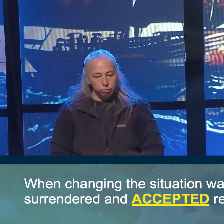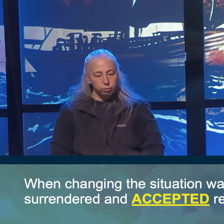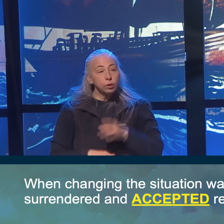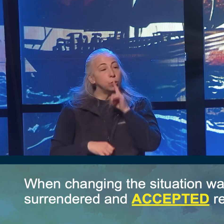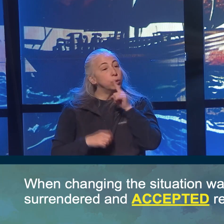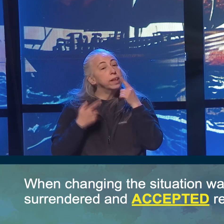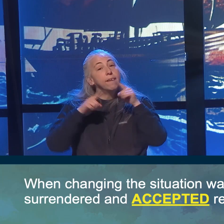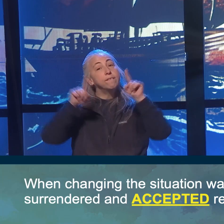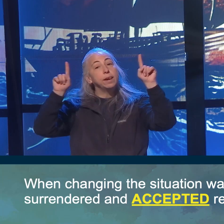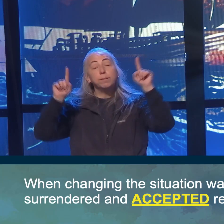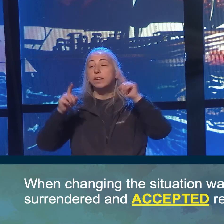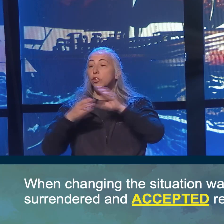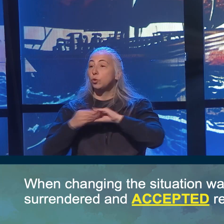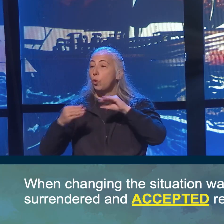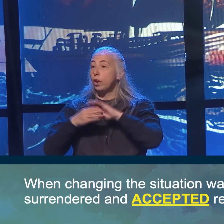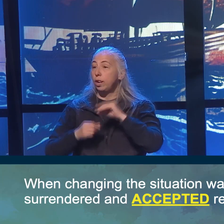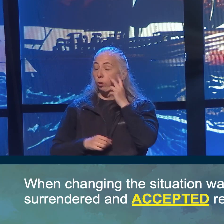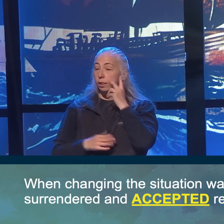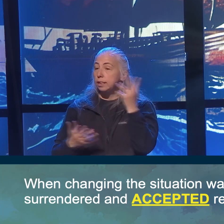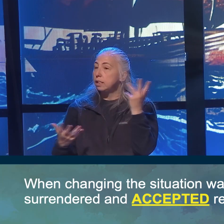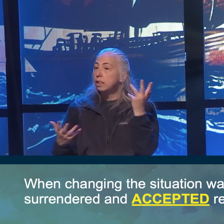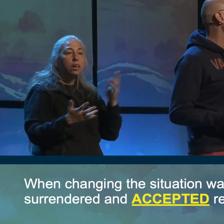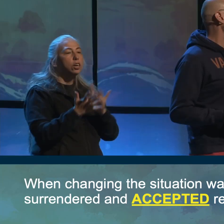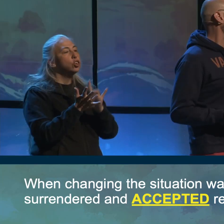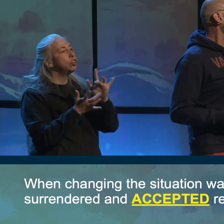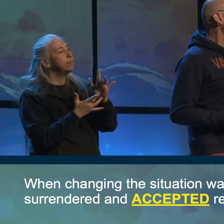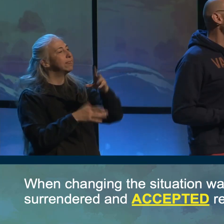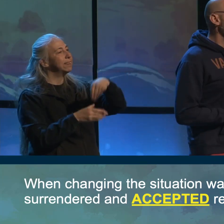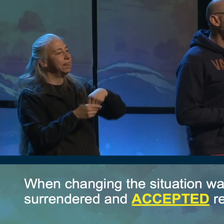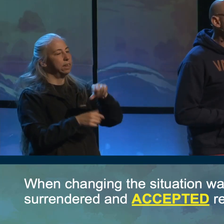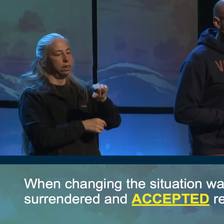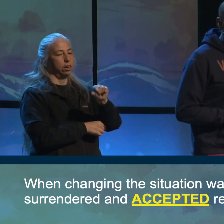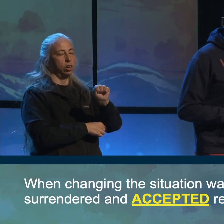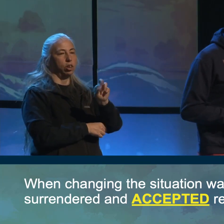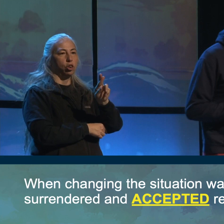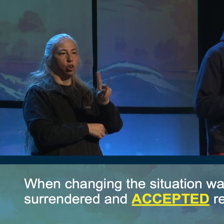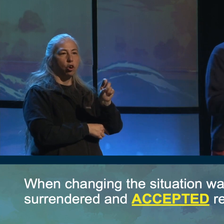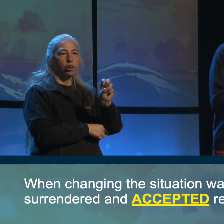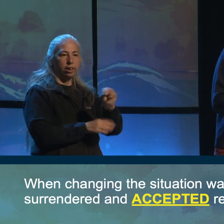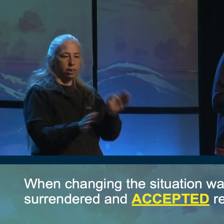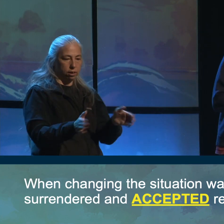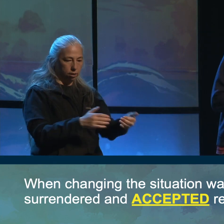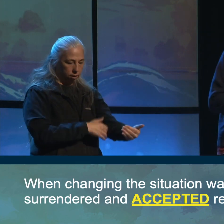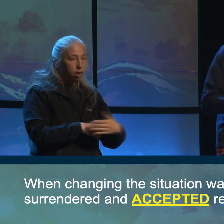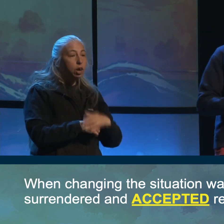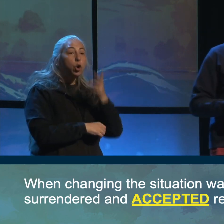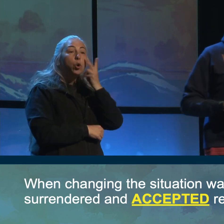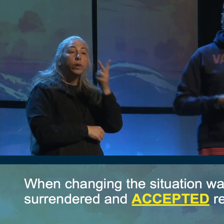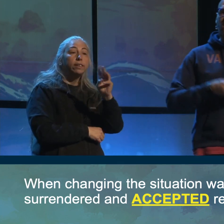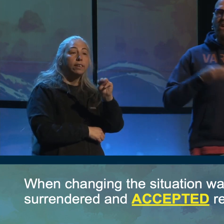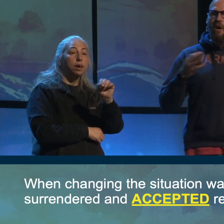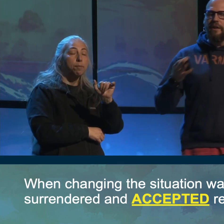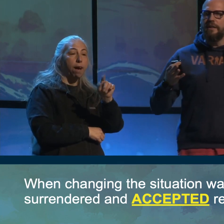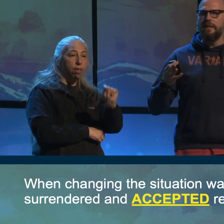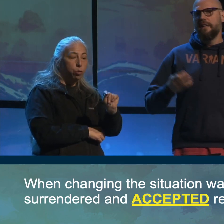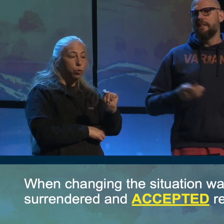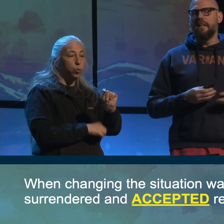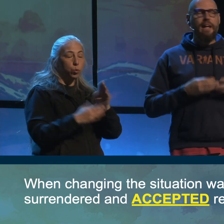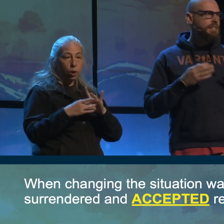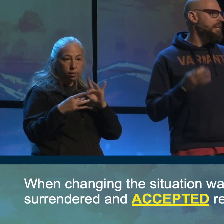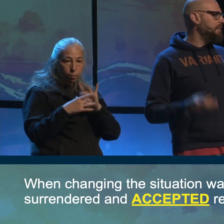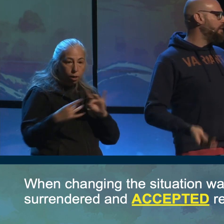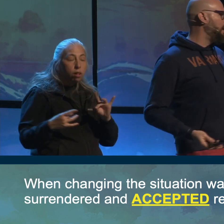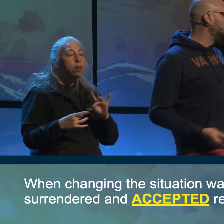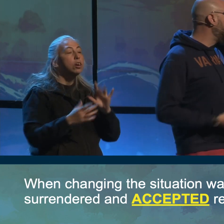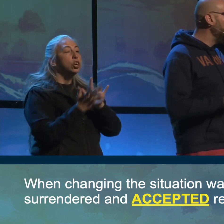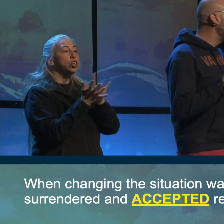that we see this in is the story of Jesus when he's in the garden, right? When we look in the Gospel of Matthew, we find Jesus in the garden the